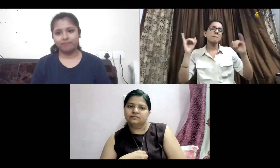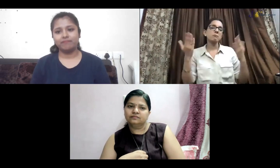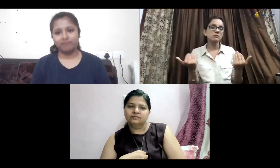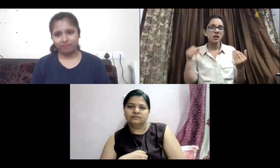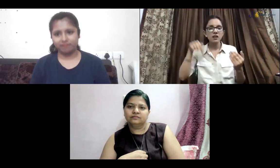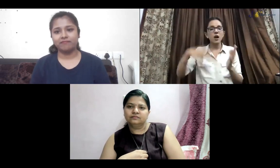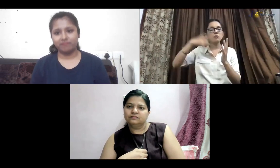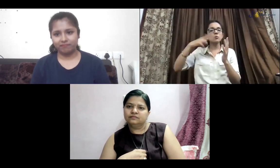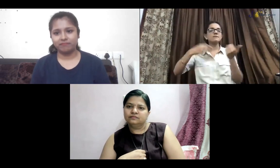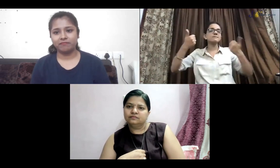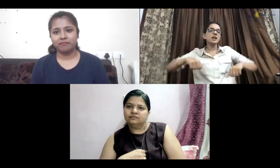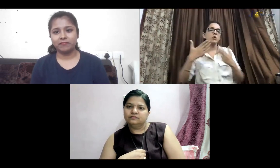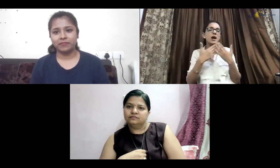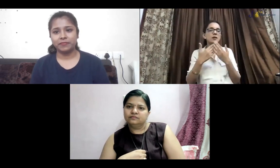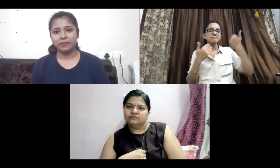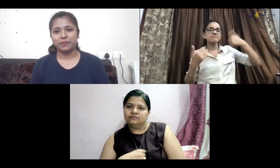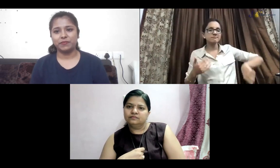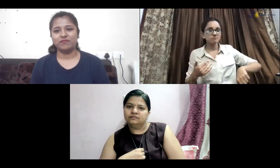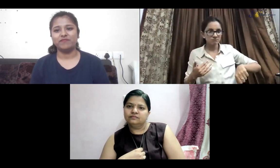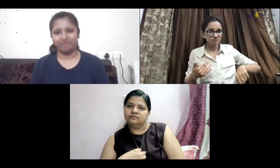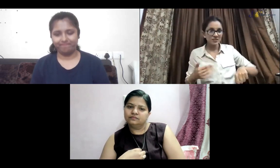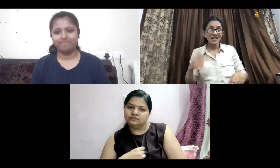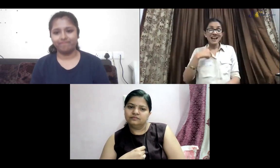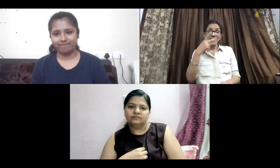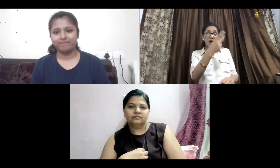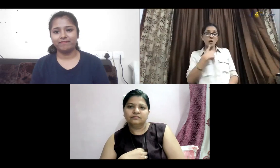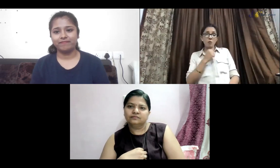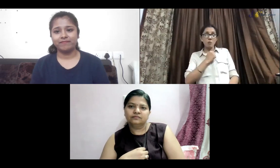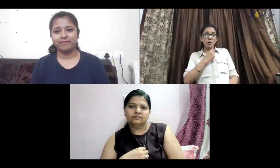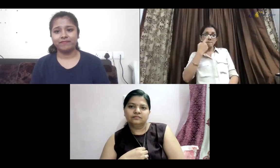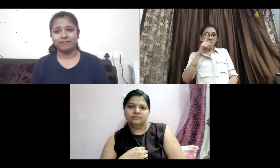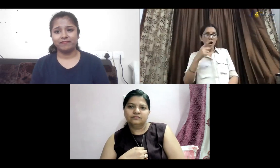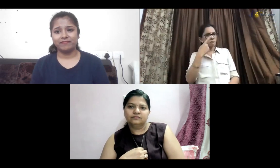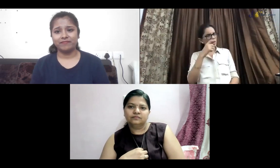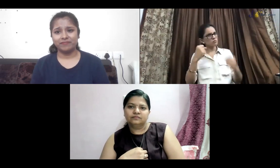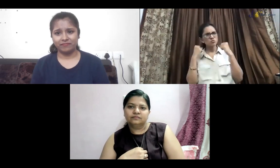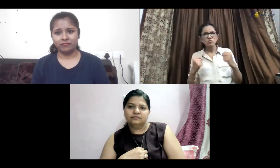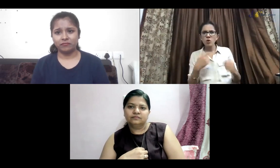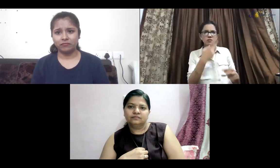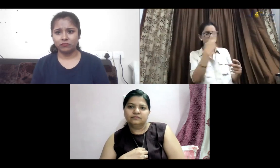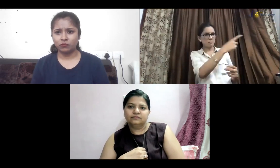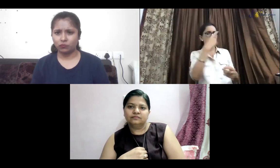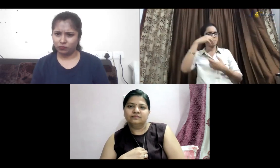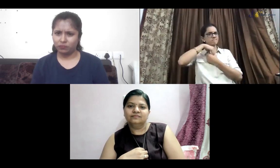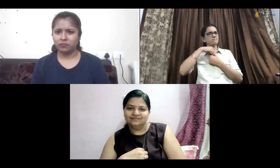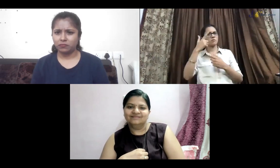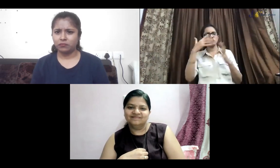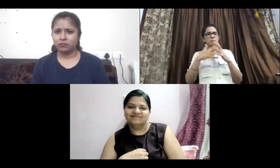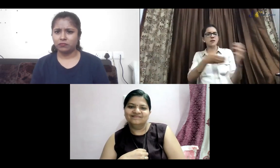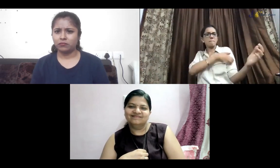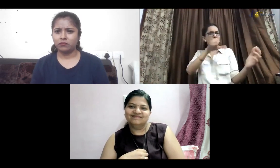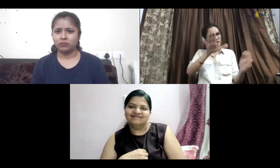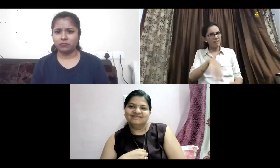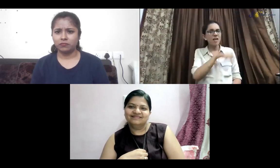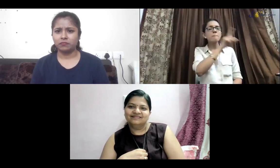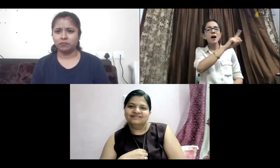bad education, because teachers don't know sign language and also they can't study well. I